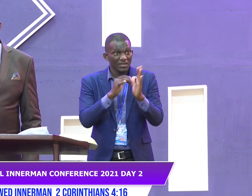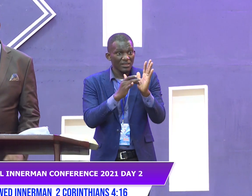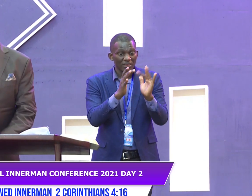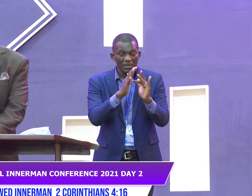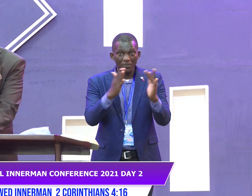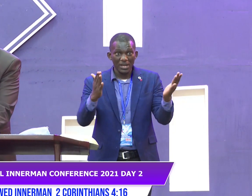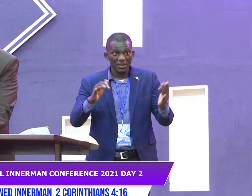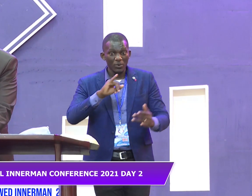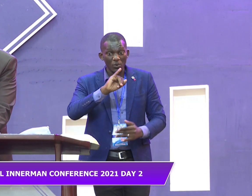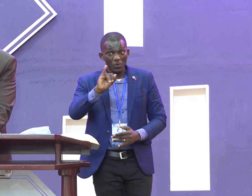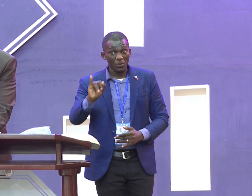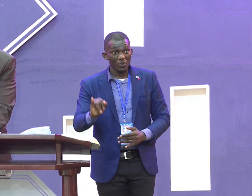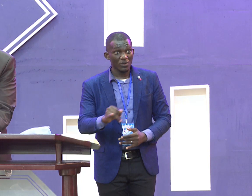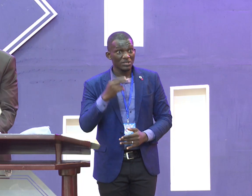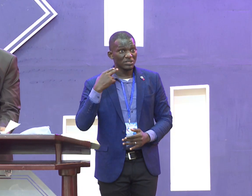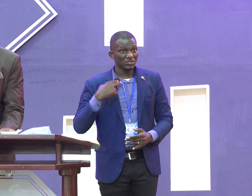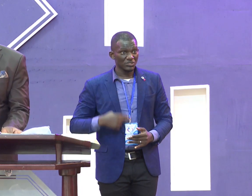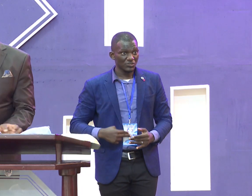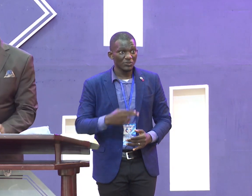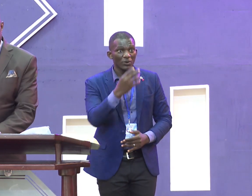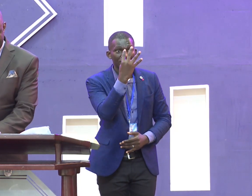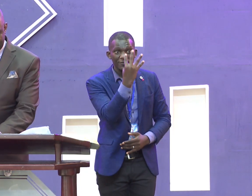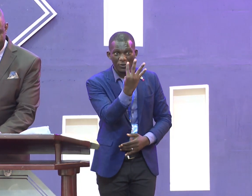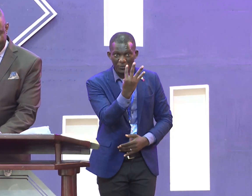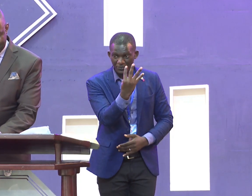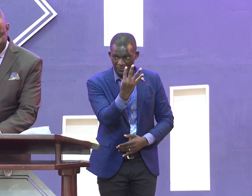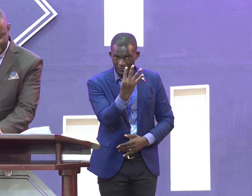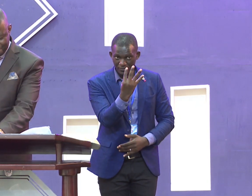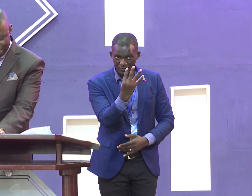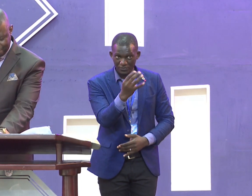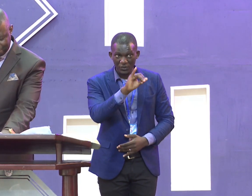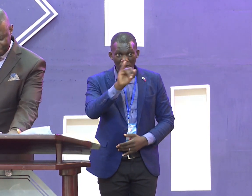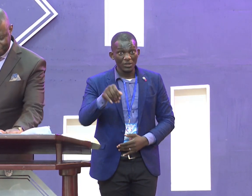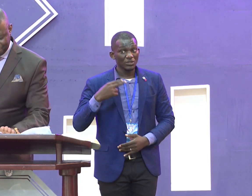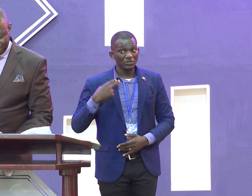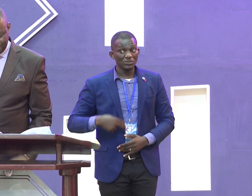4, John chapter 4,